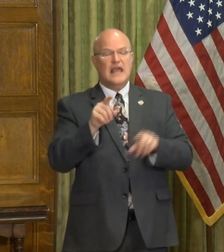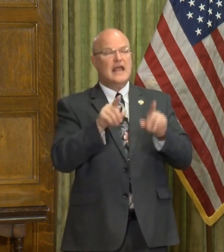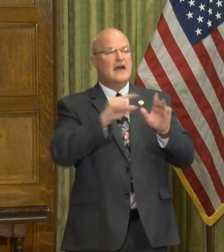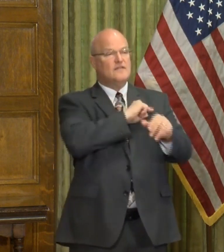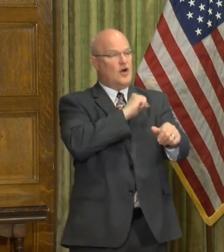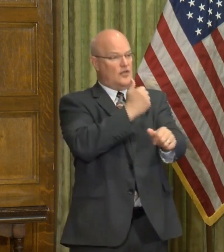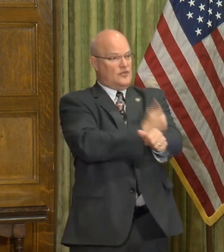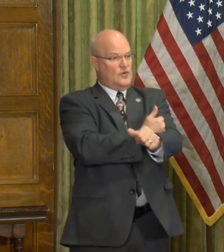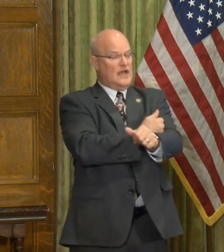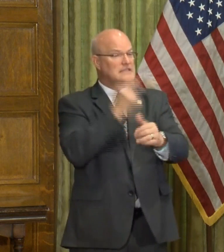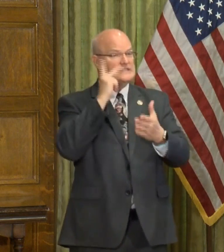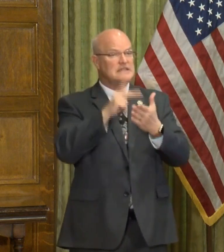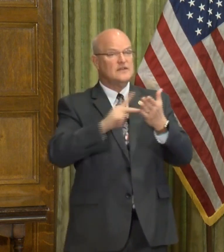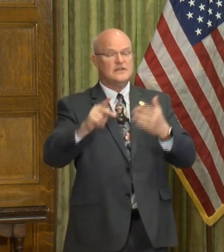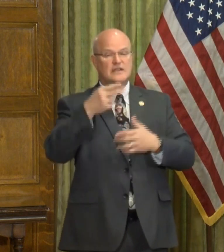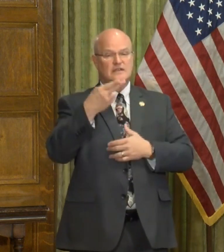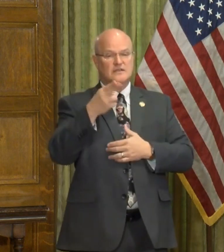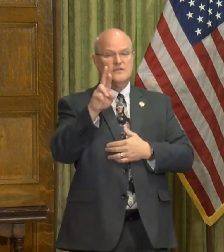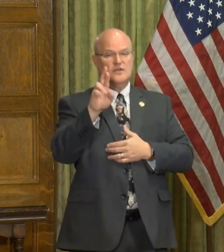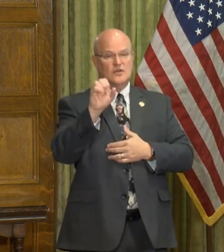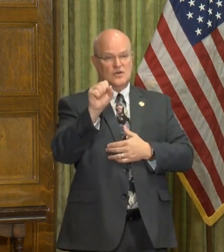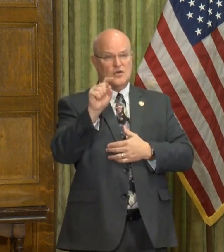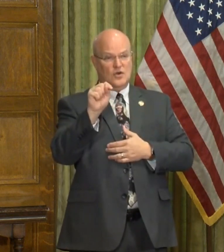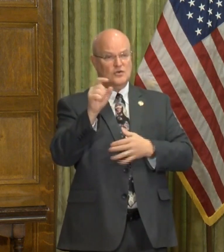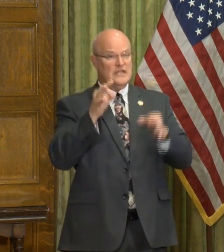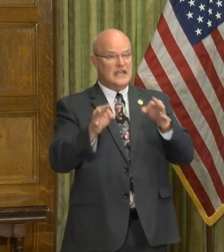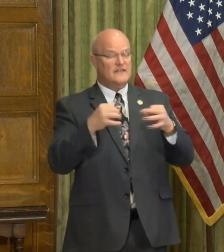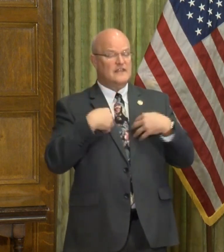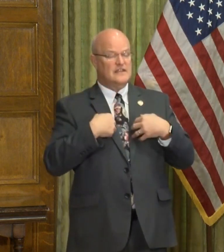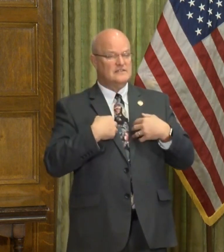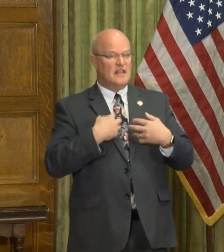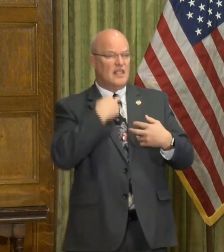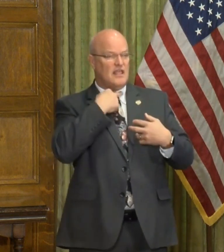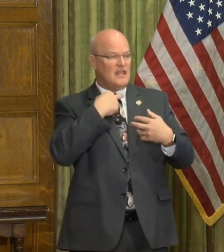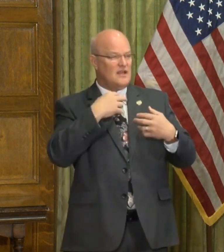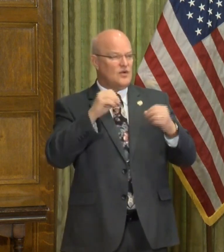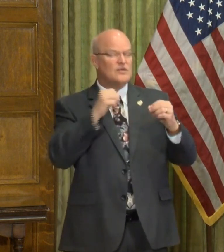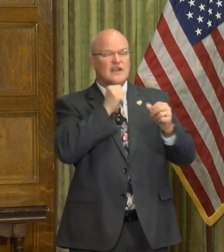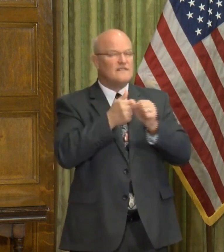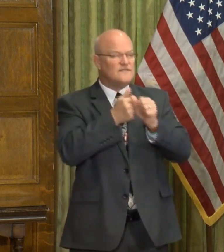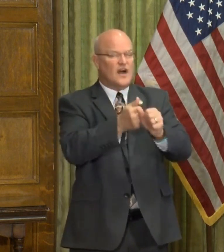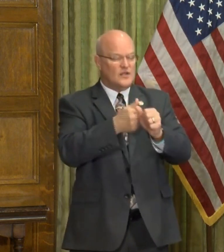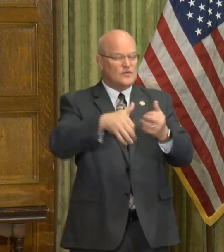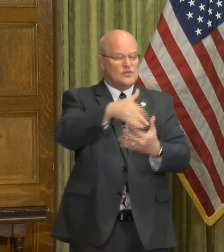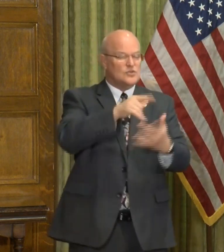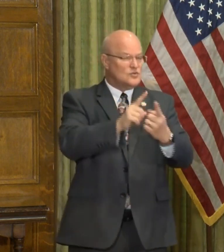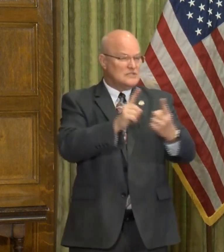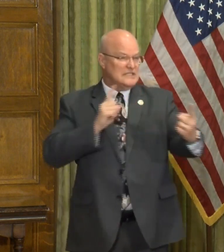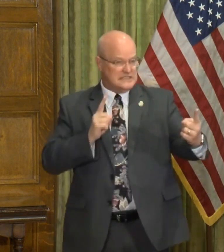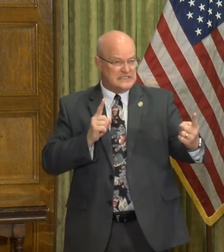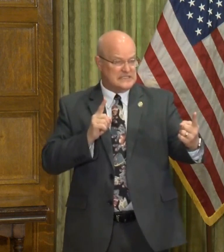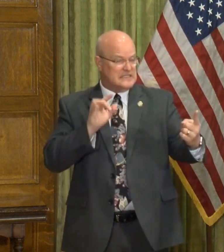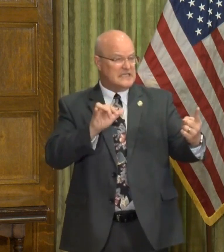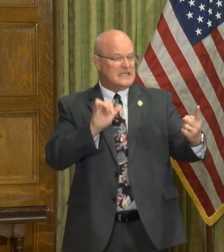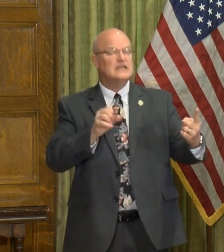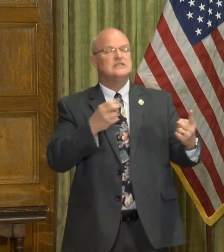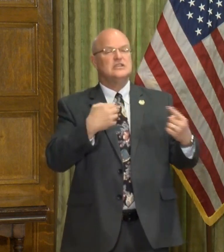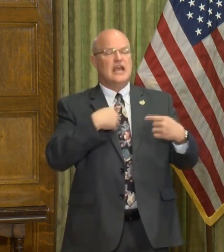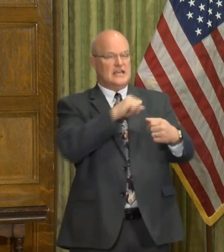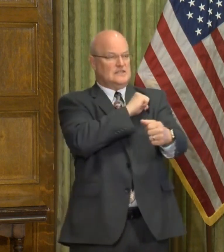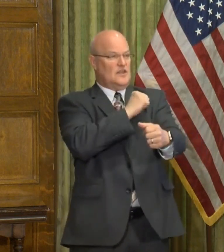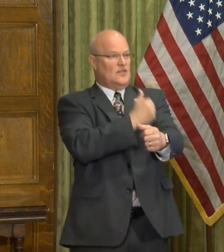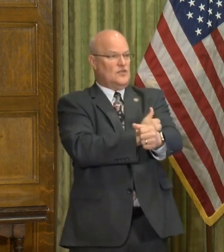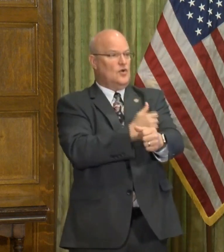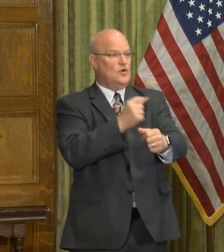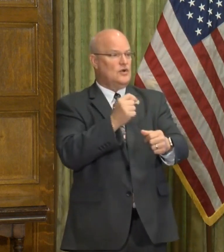and I've authorized Secretary Hurst, if there is congestion, if there's not following the social distancing, then